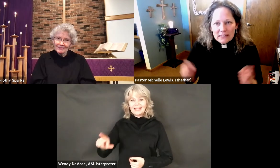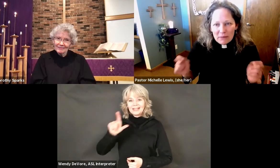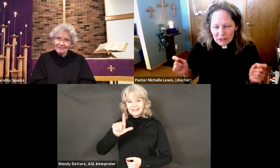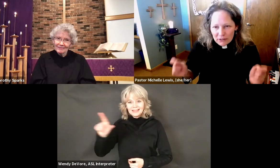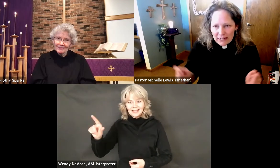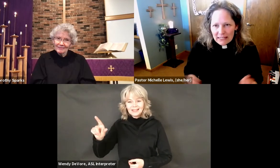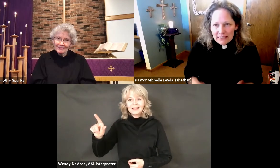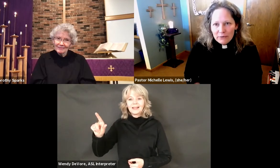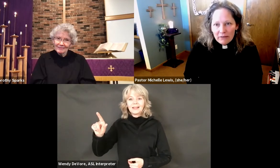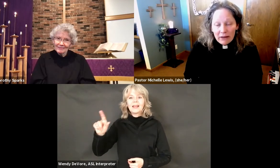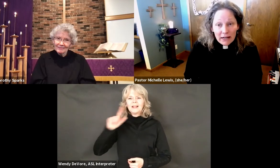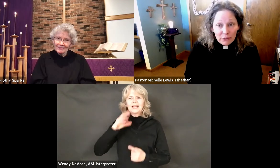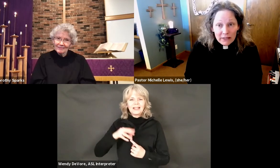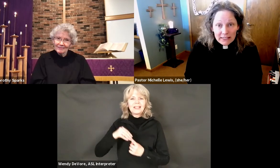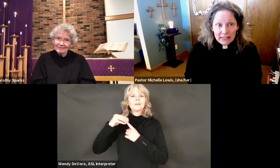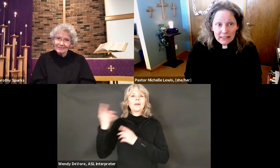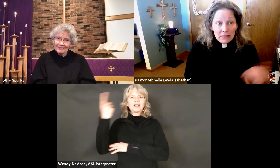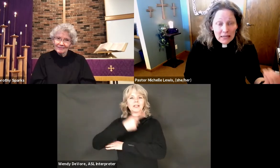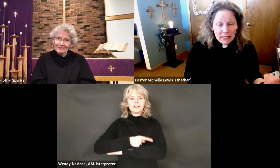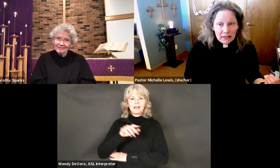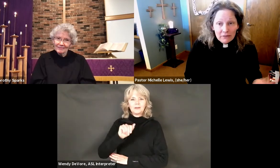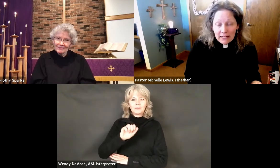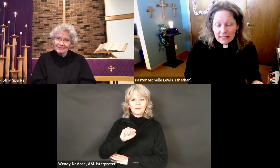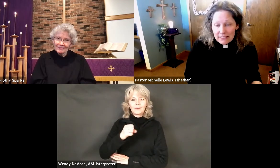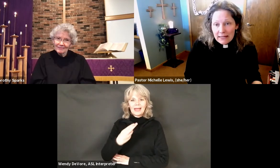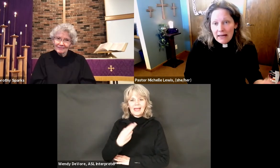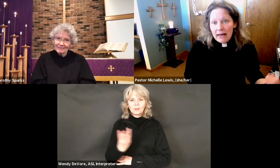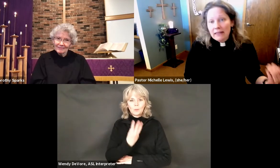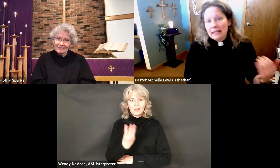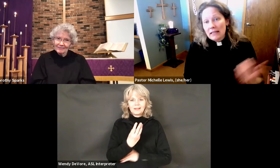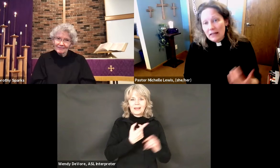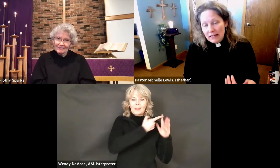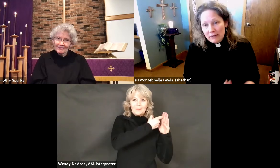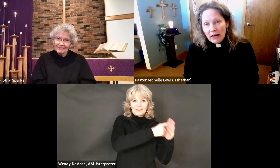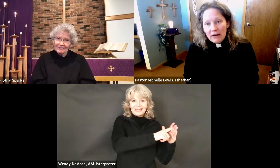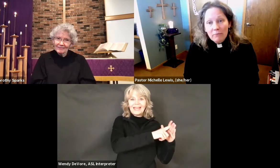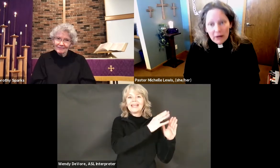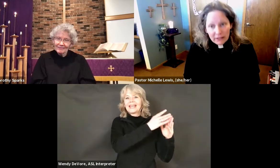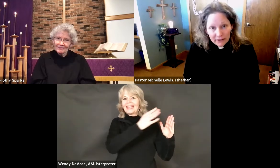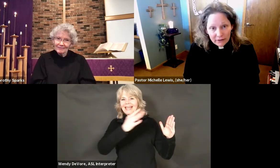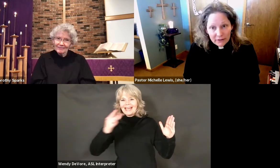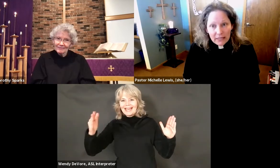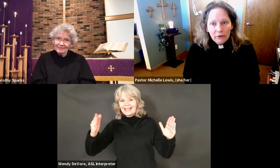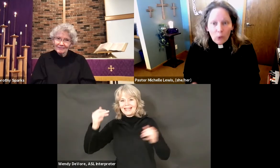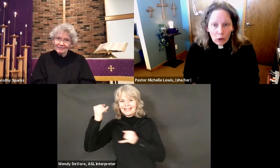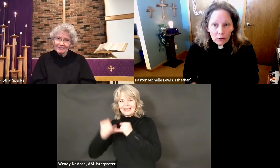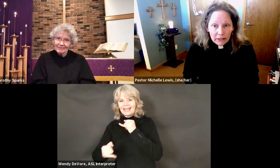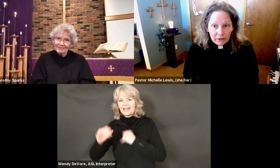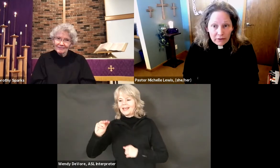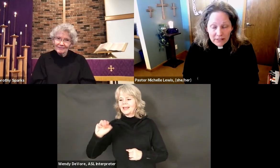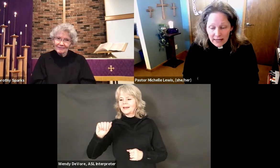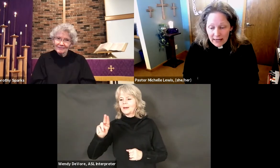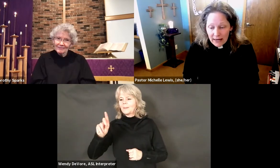the special days, so we have Ash Wednesday at the beginning of Lent, and then at the end we have Maundy Thursday or